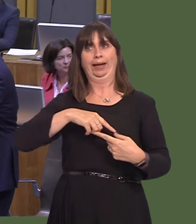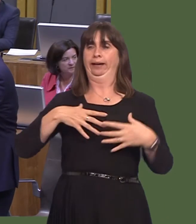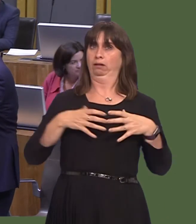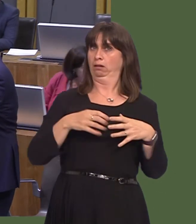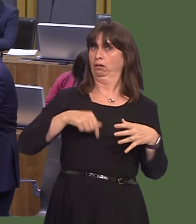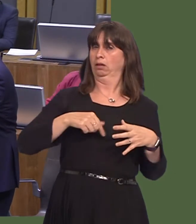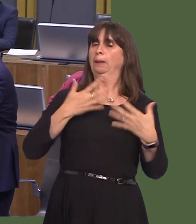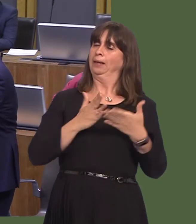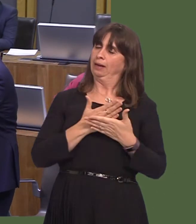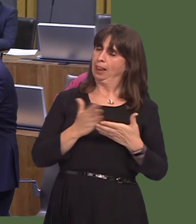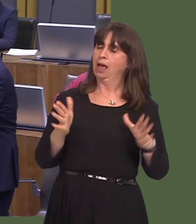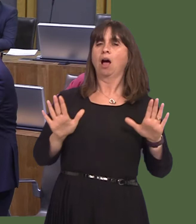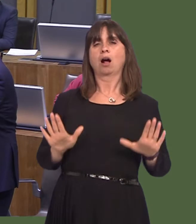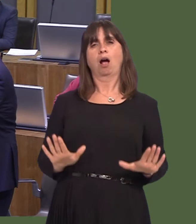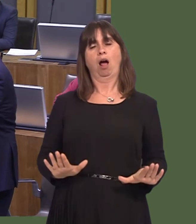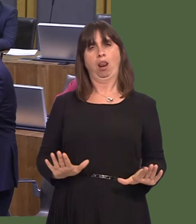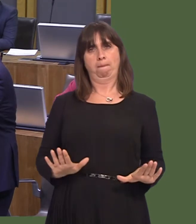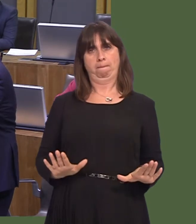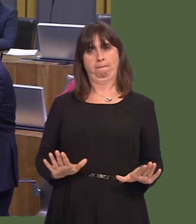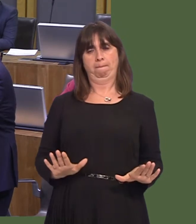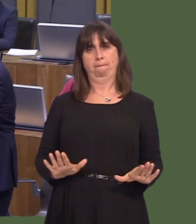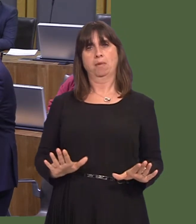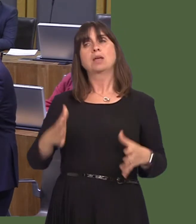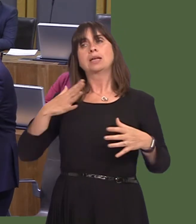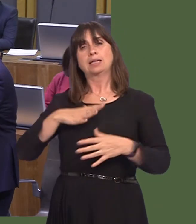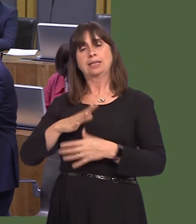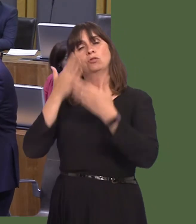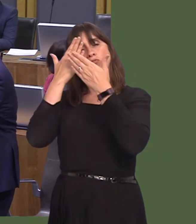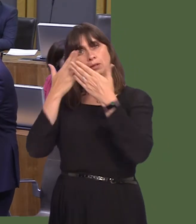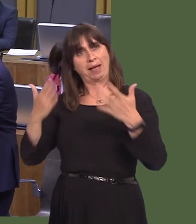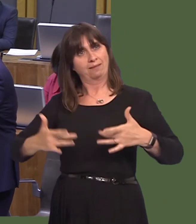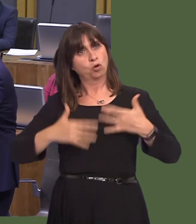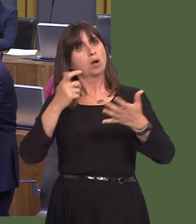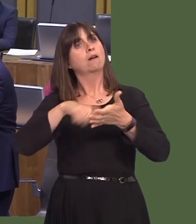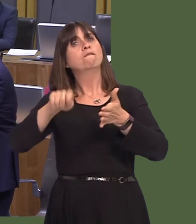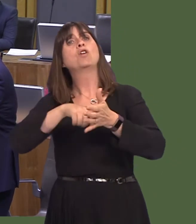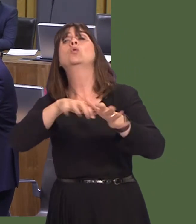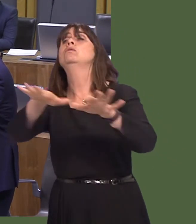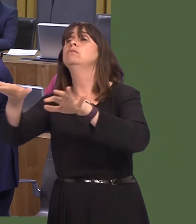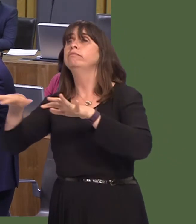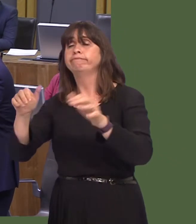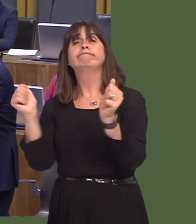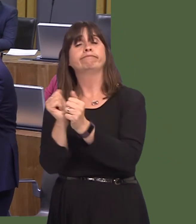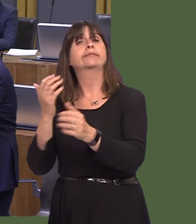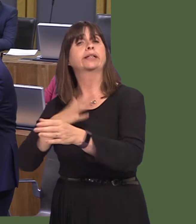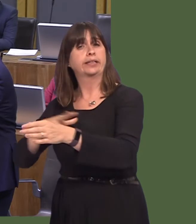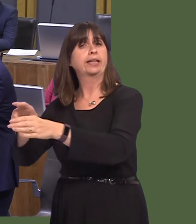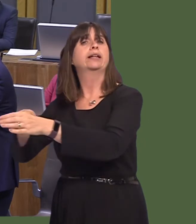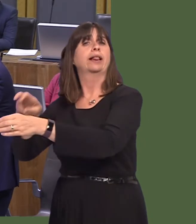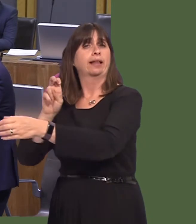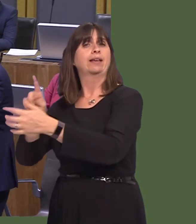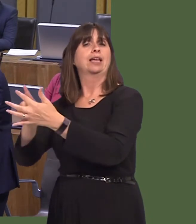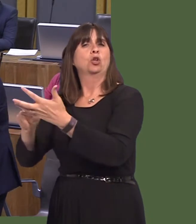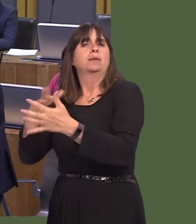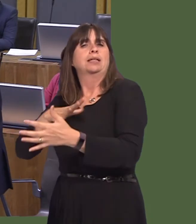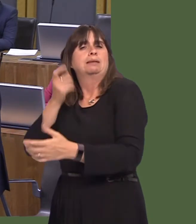point, rationally and calmly, that people's views have to be respected. The referendum result has to be respected, but it has to be done in the most sensible way